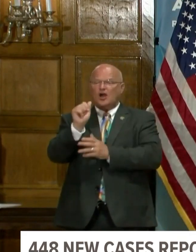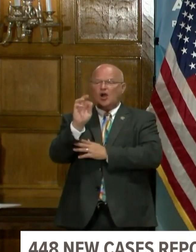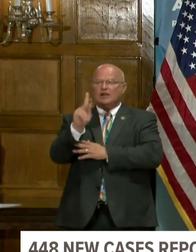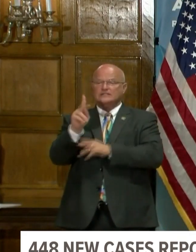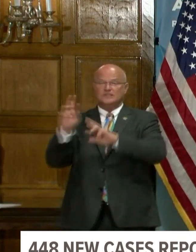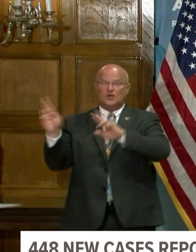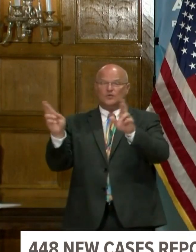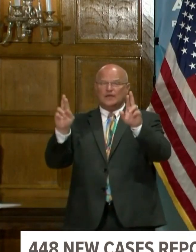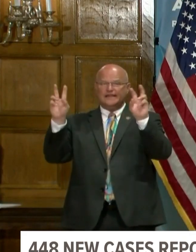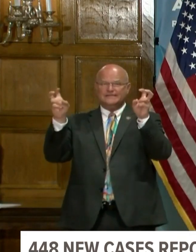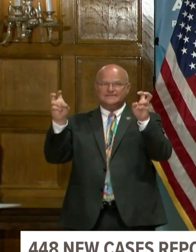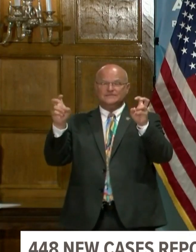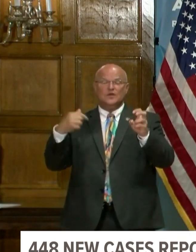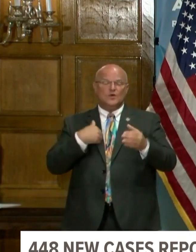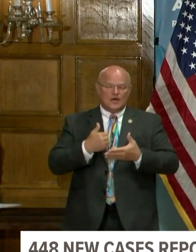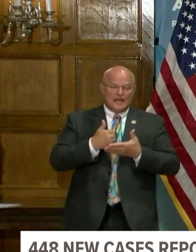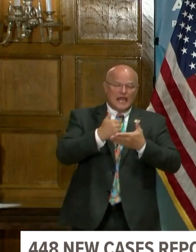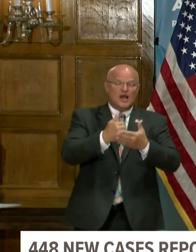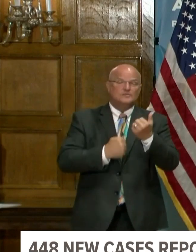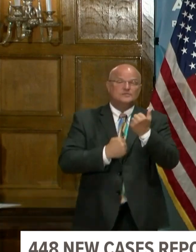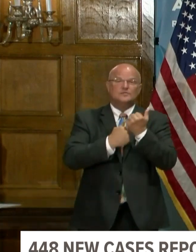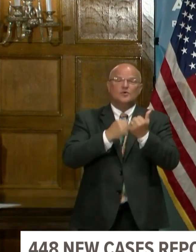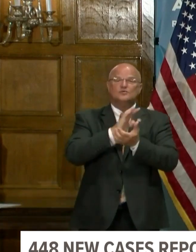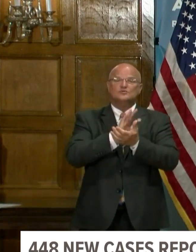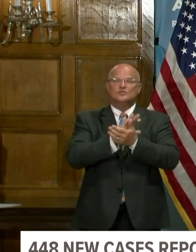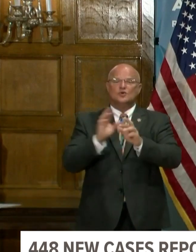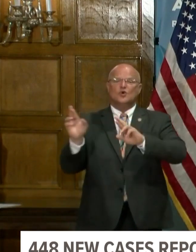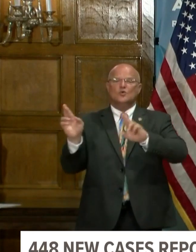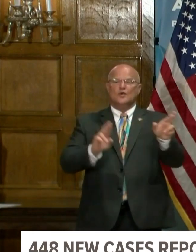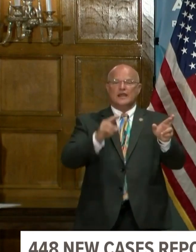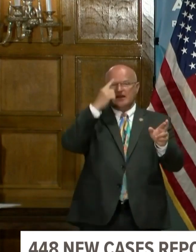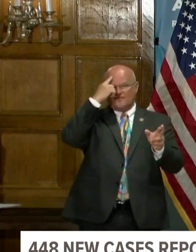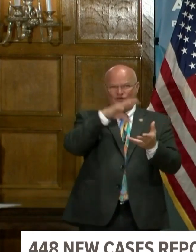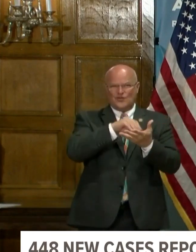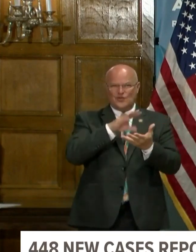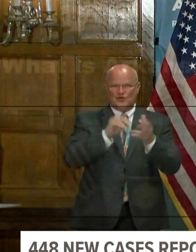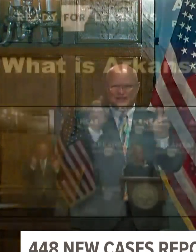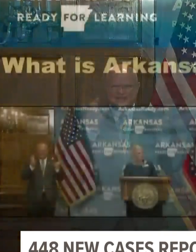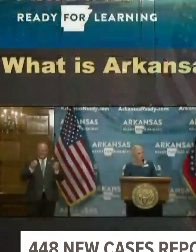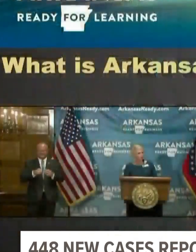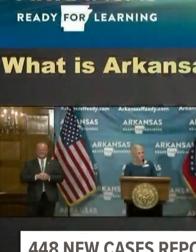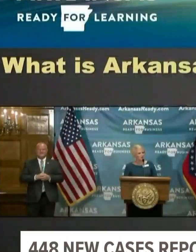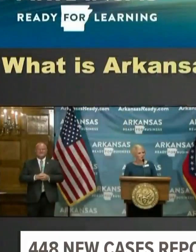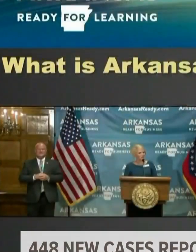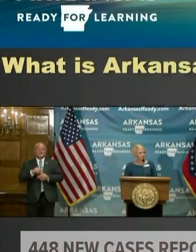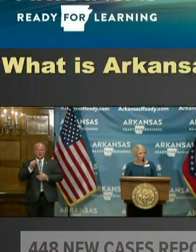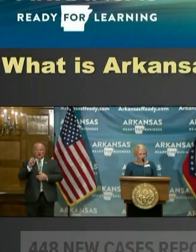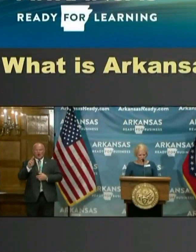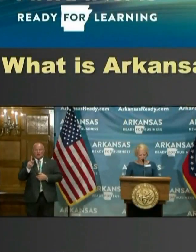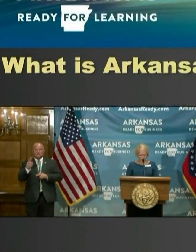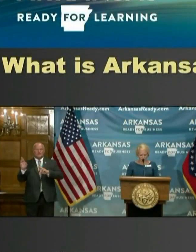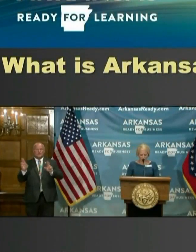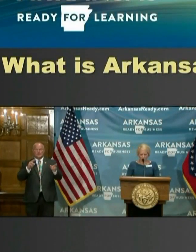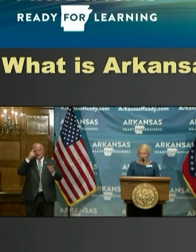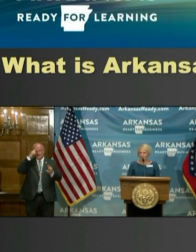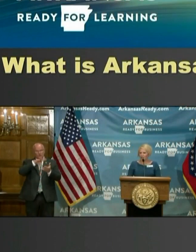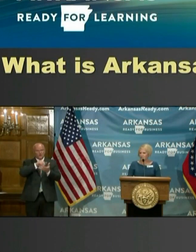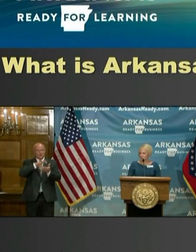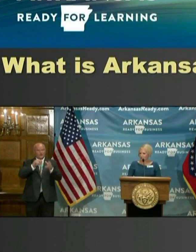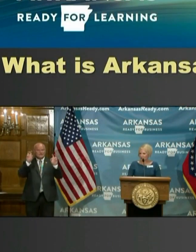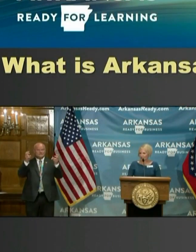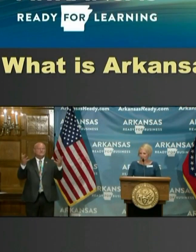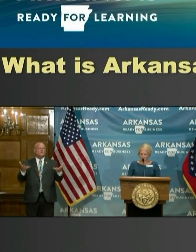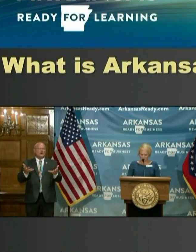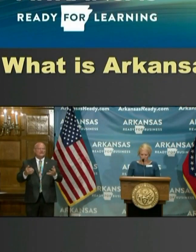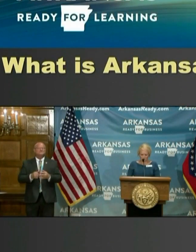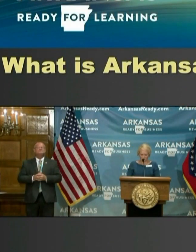ready, we want to help support schools to be ready for learning. So what is Arkansas Ready for Learning? It's